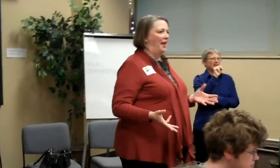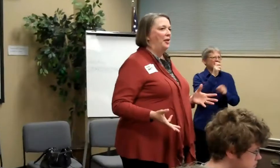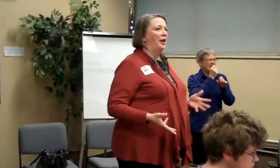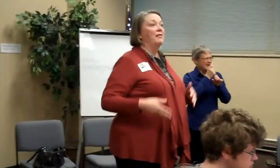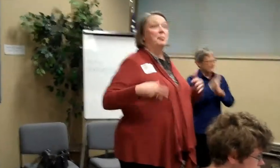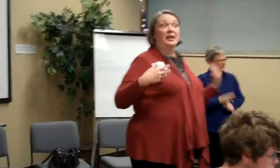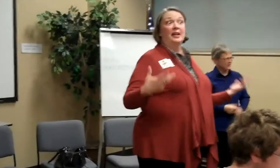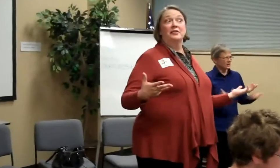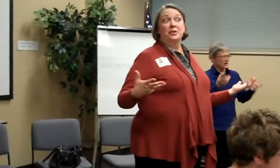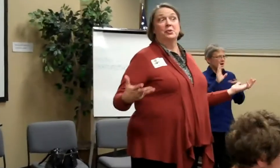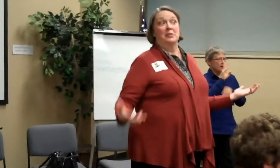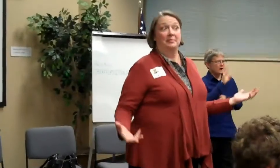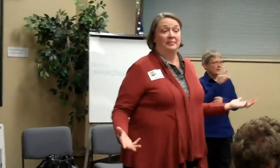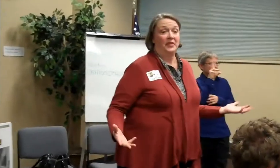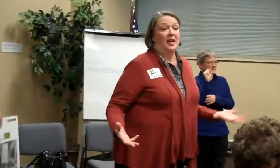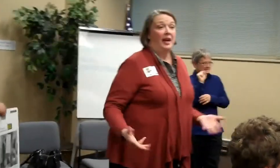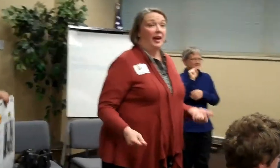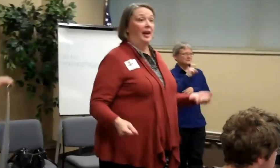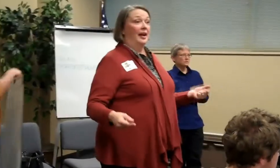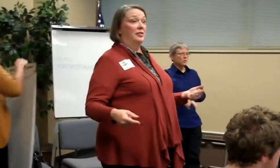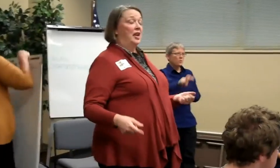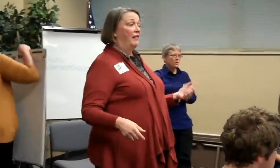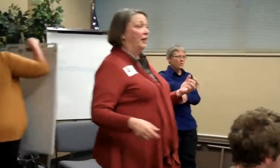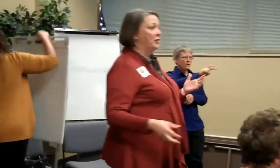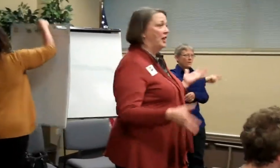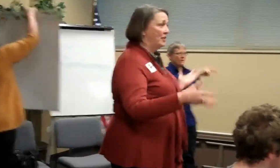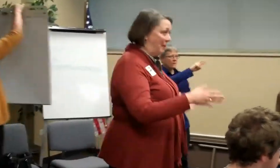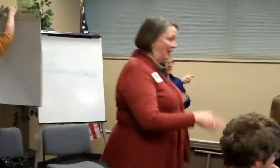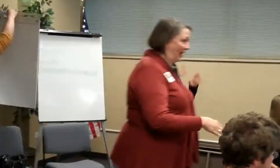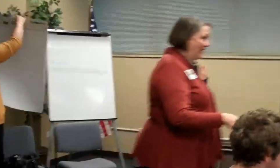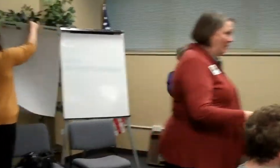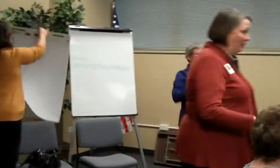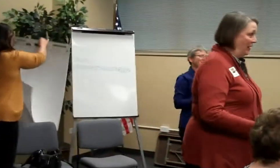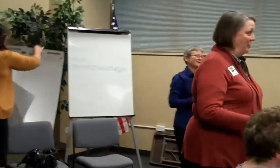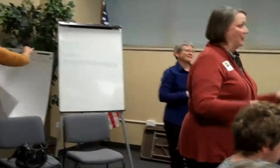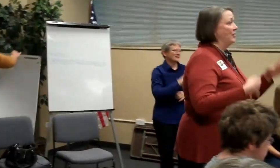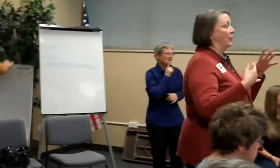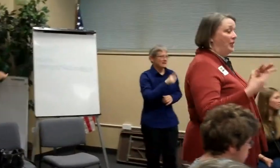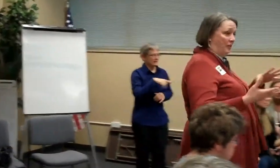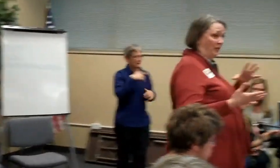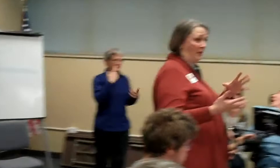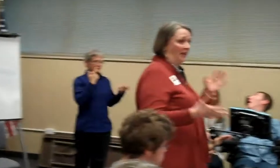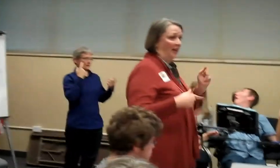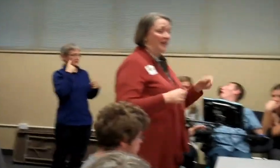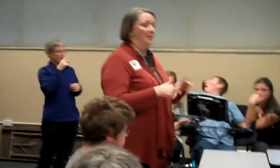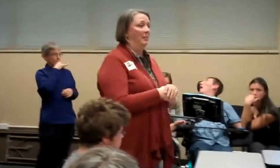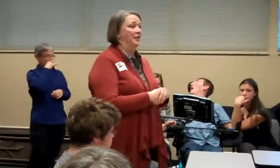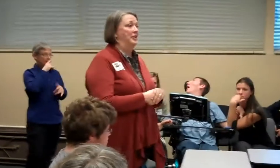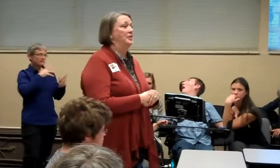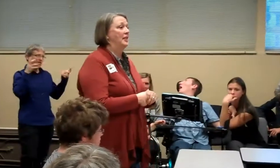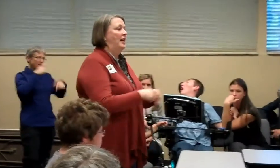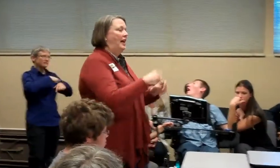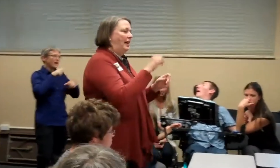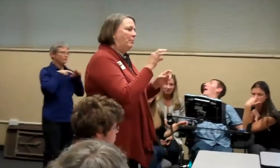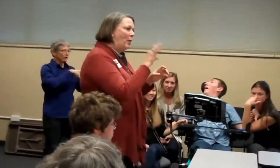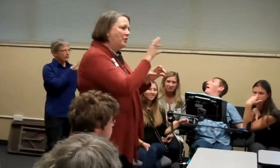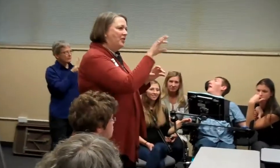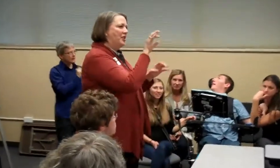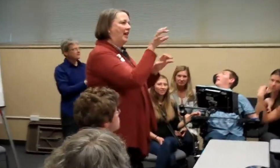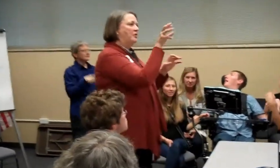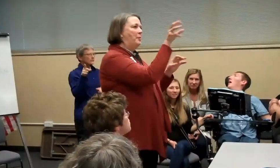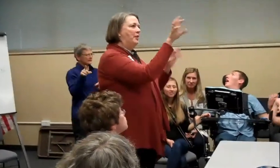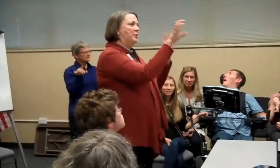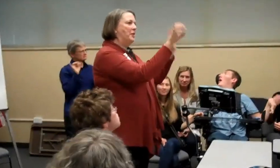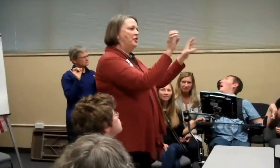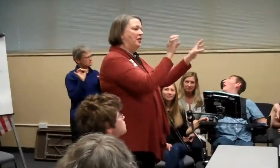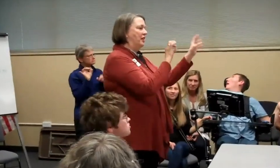in honor of the beginning of school. And he figures kids spend a lot of time on buses, so he's going to spend a lot of time on buses. Most of